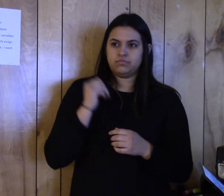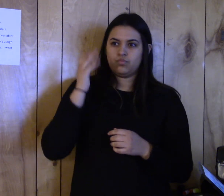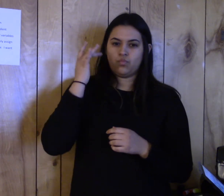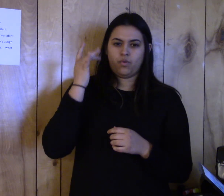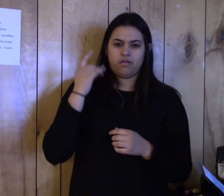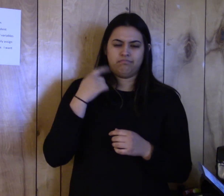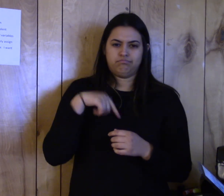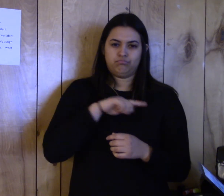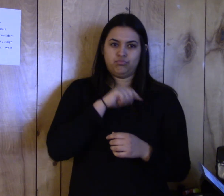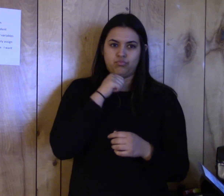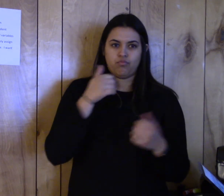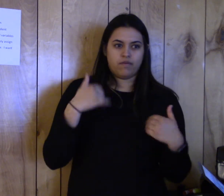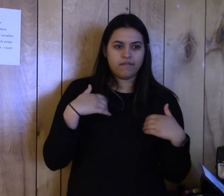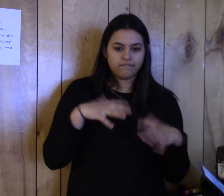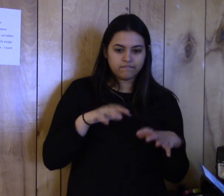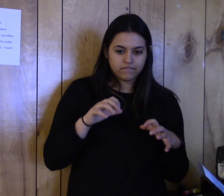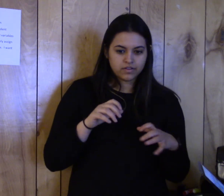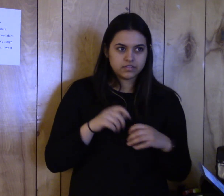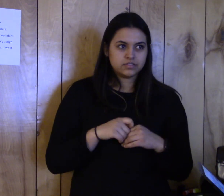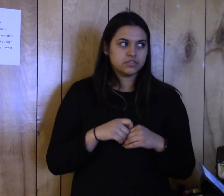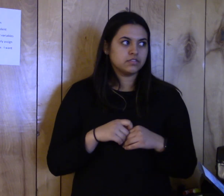have a freezer. And she said, well, where are you going to put your game meat?